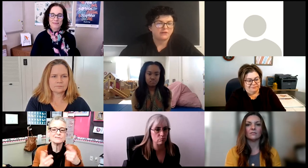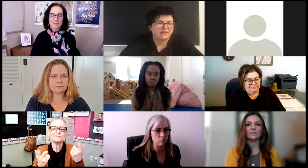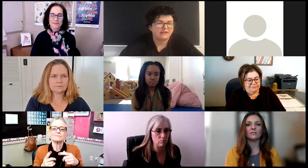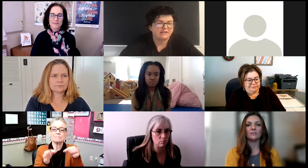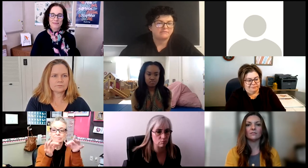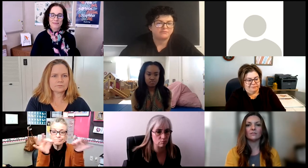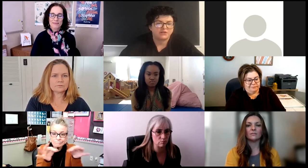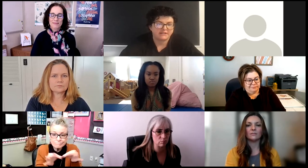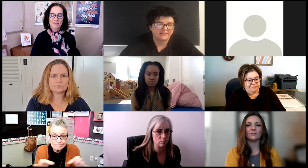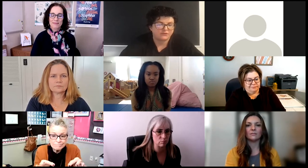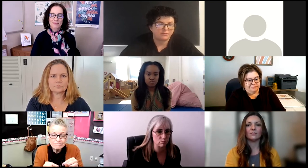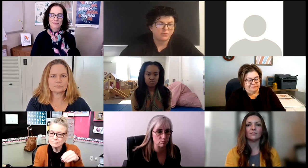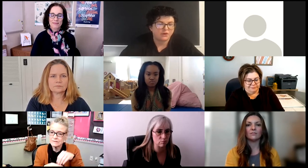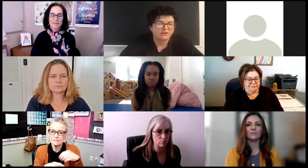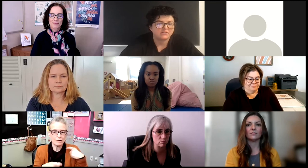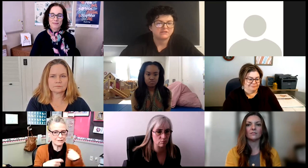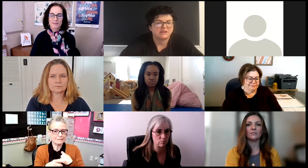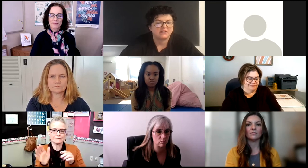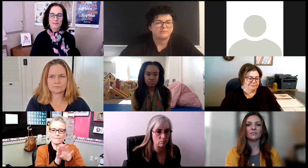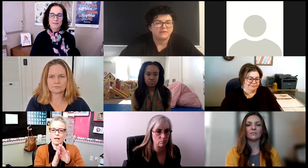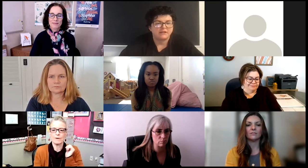we put it in the report.